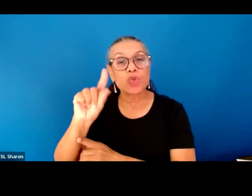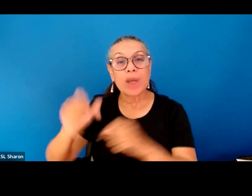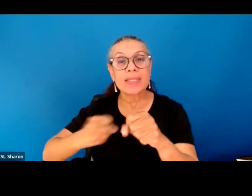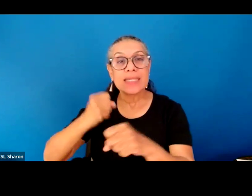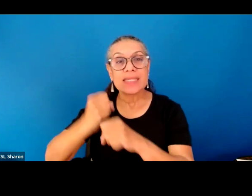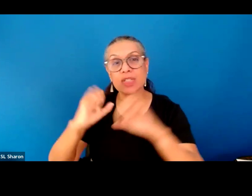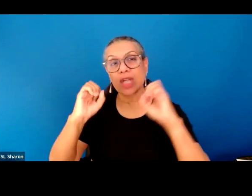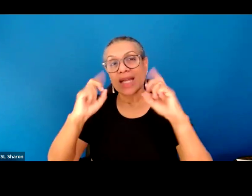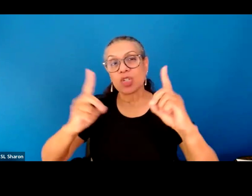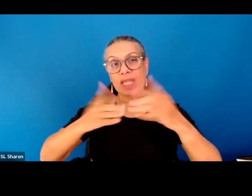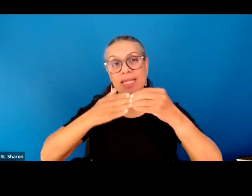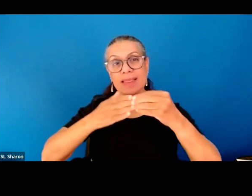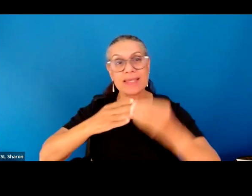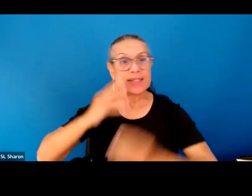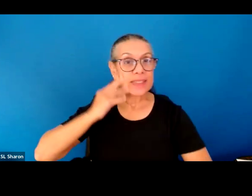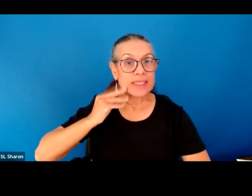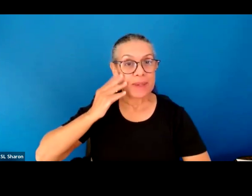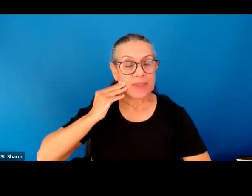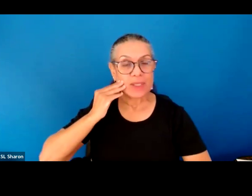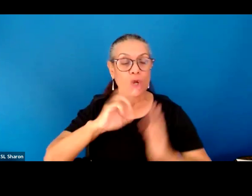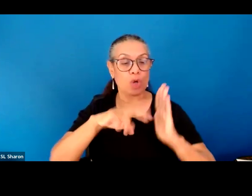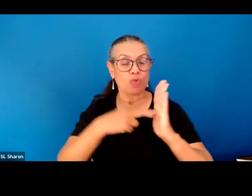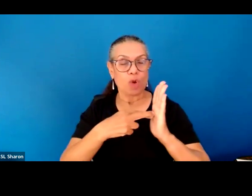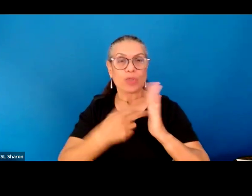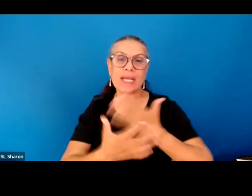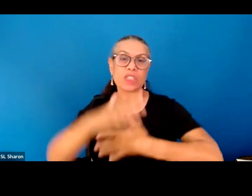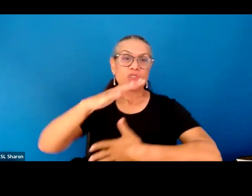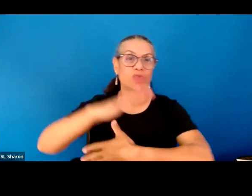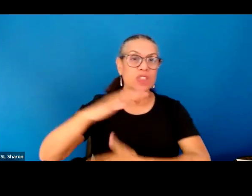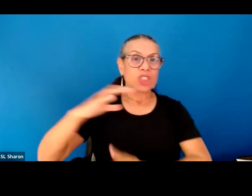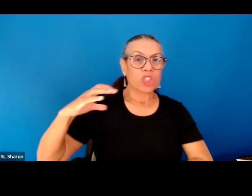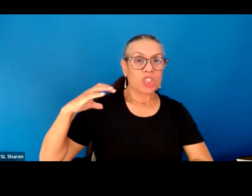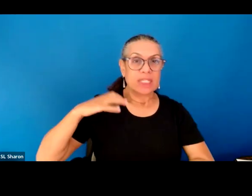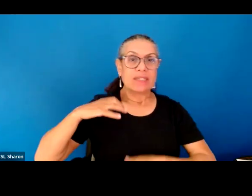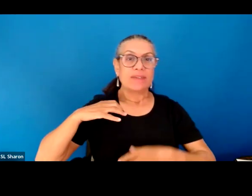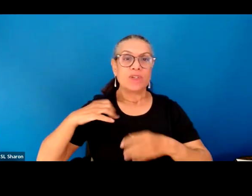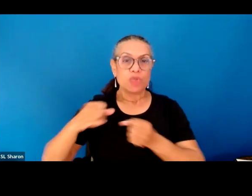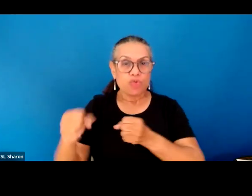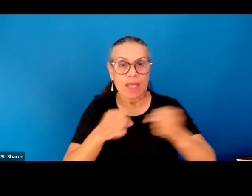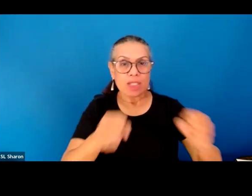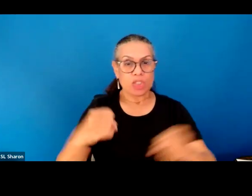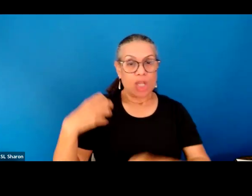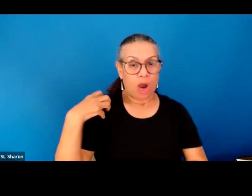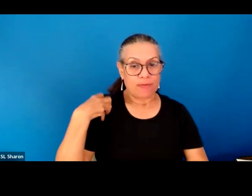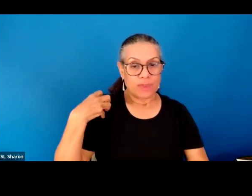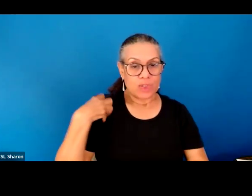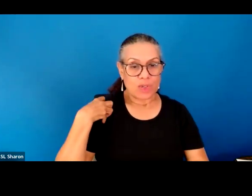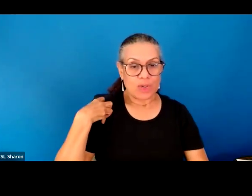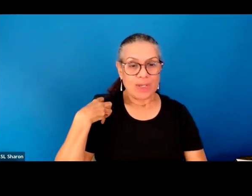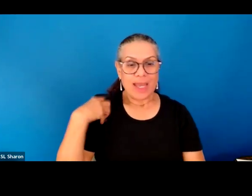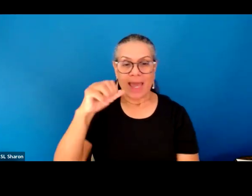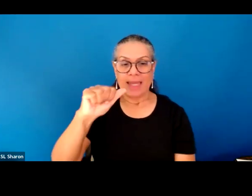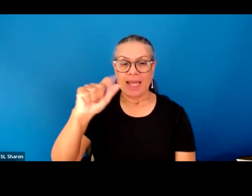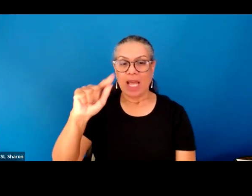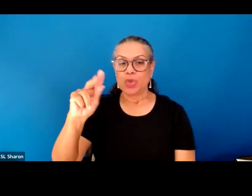educational leadership to her role as Chief Strategy Officer at Attuned Education. As a proud graduate